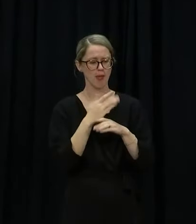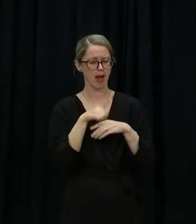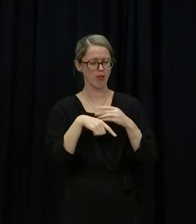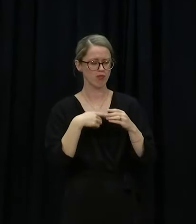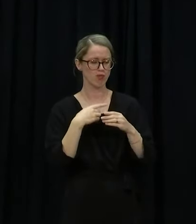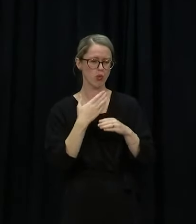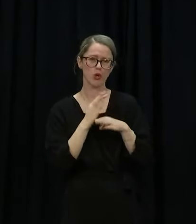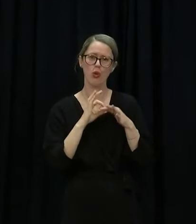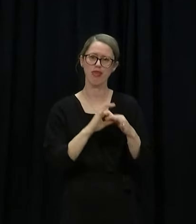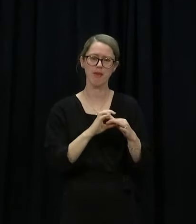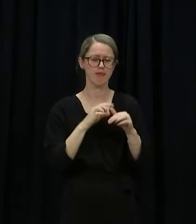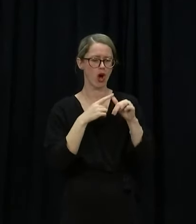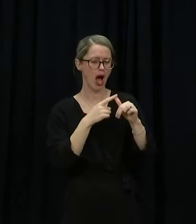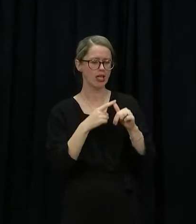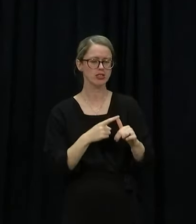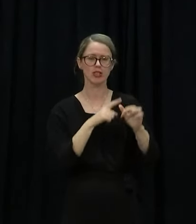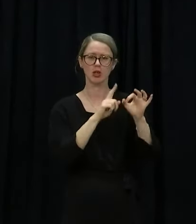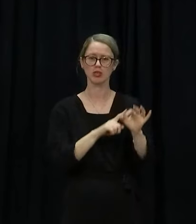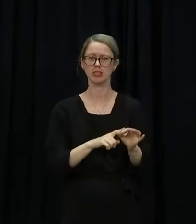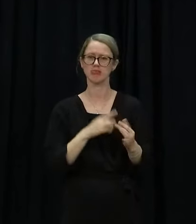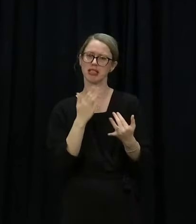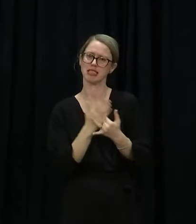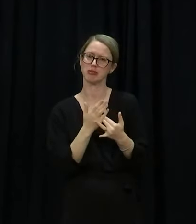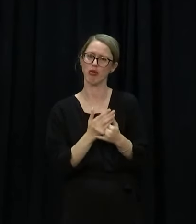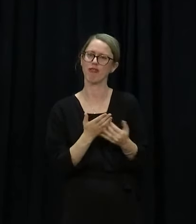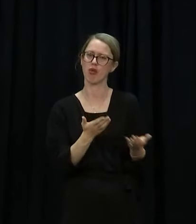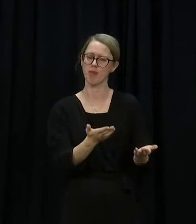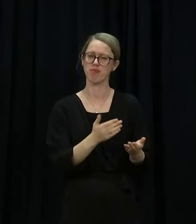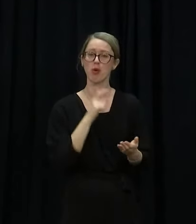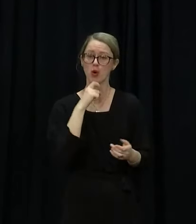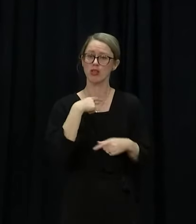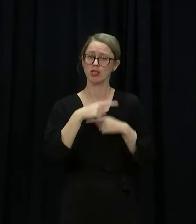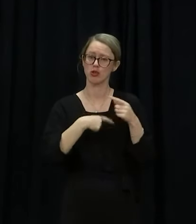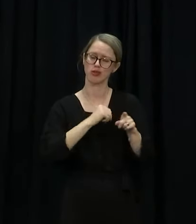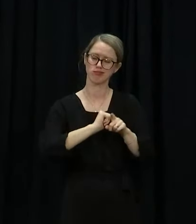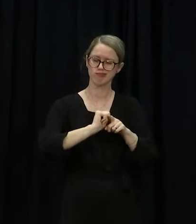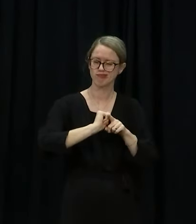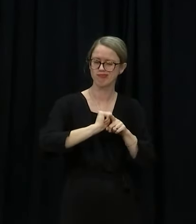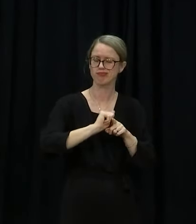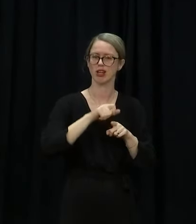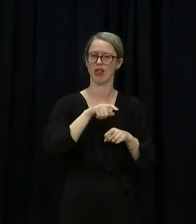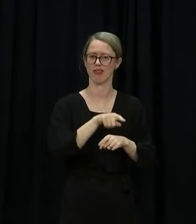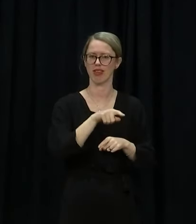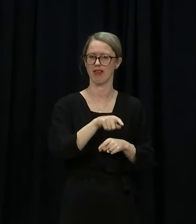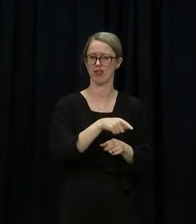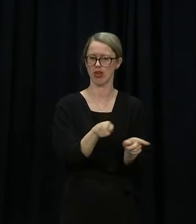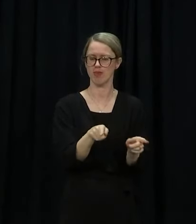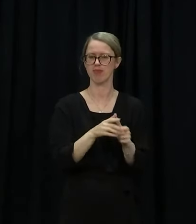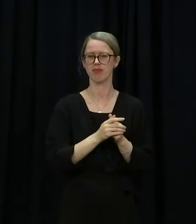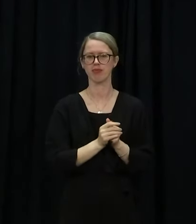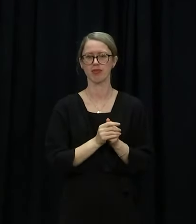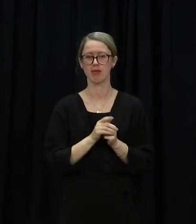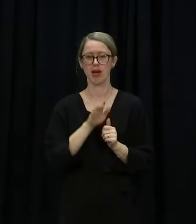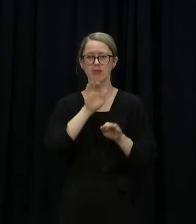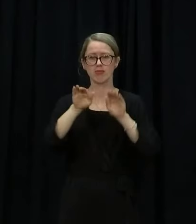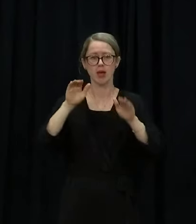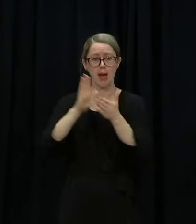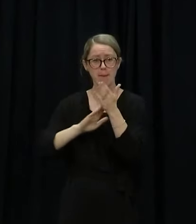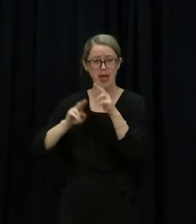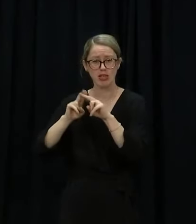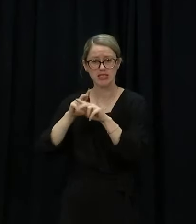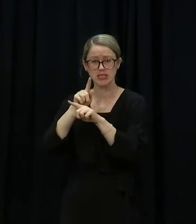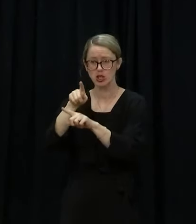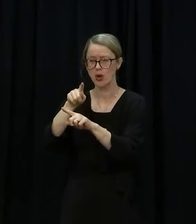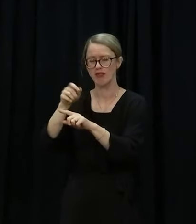those questions in a really accessible way, and we'll keep working on some of those materials. But my message to parents who will need to, of